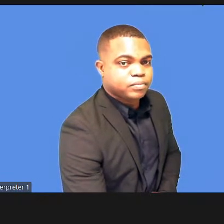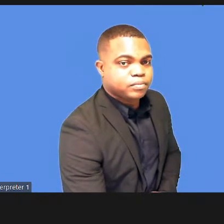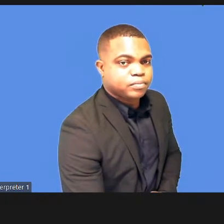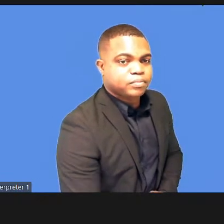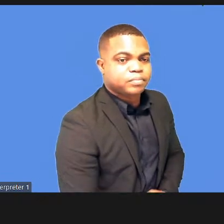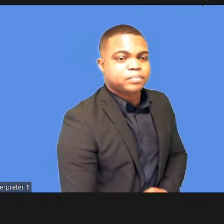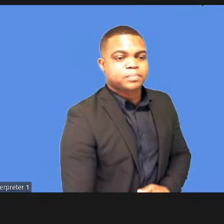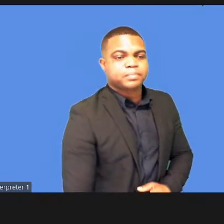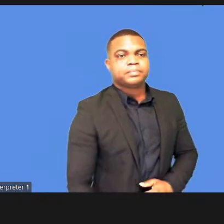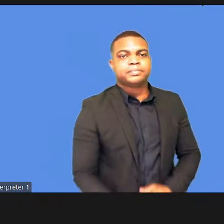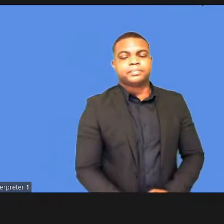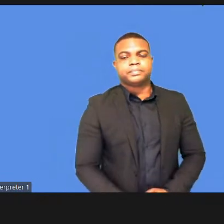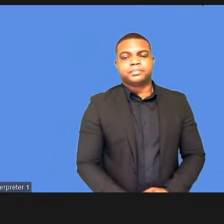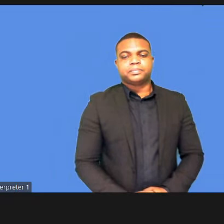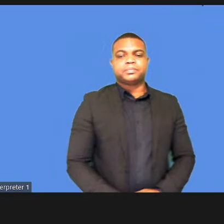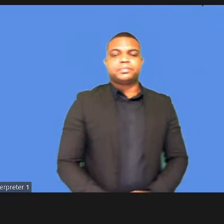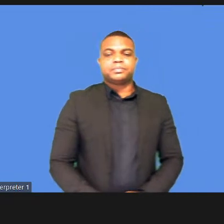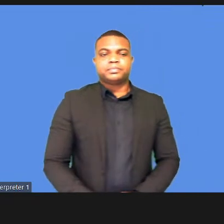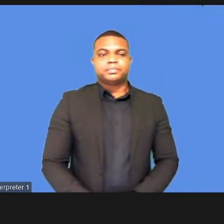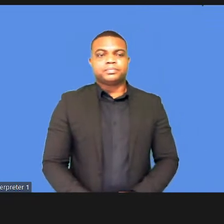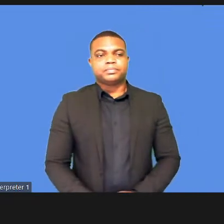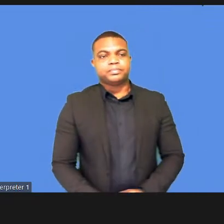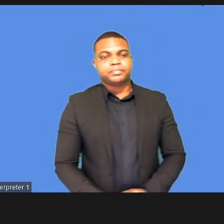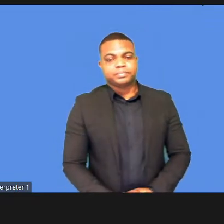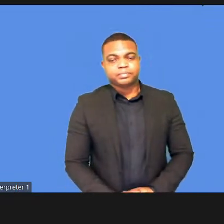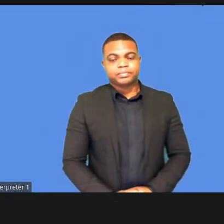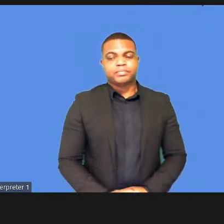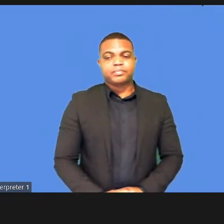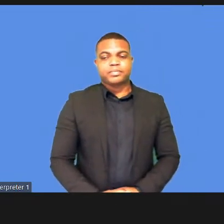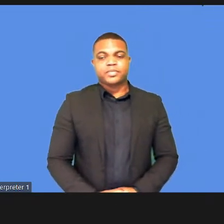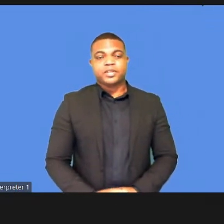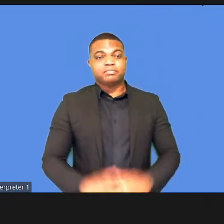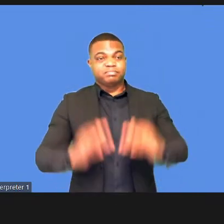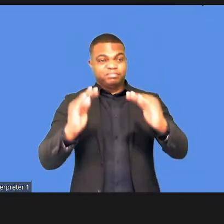1, SDG 7, Commission Room 2,